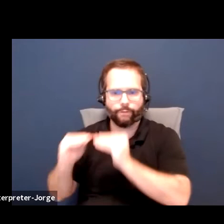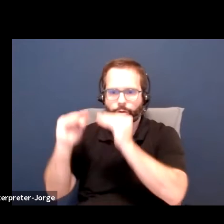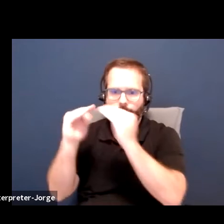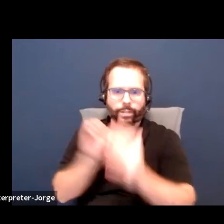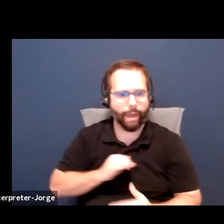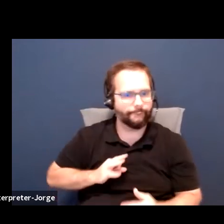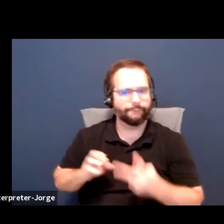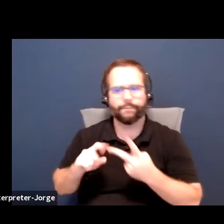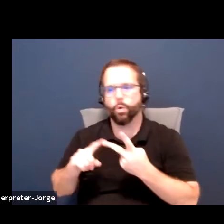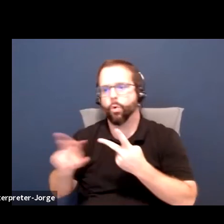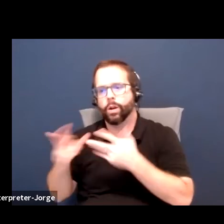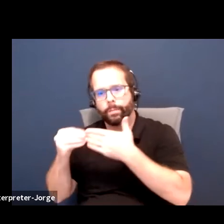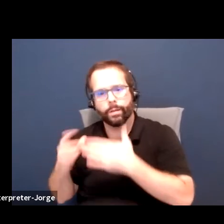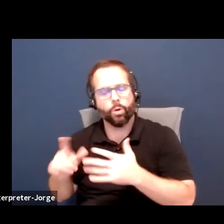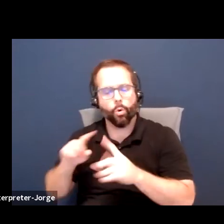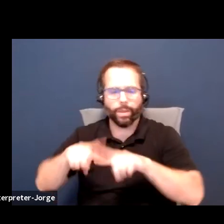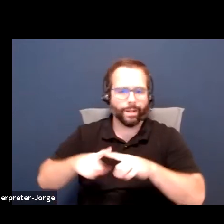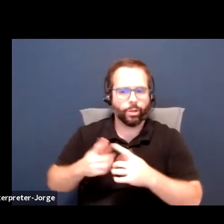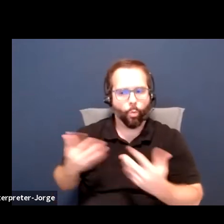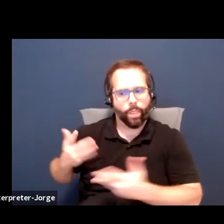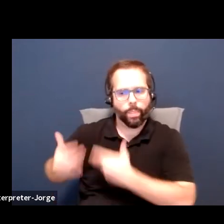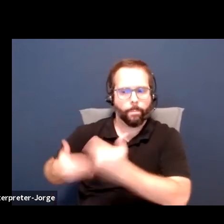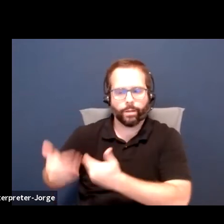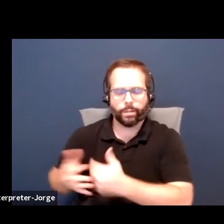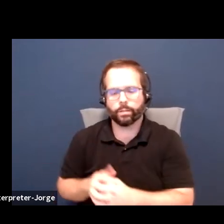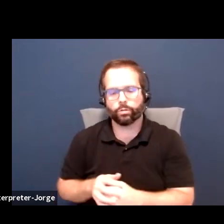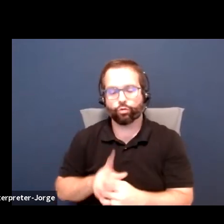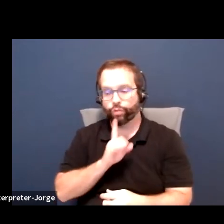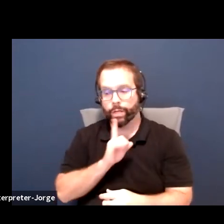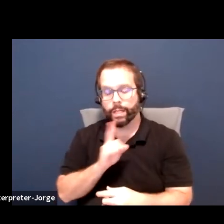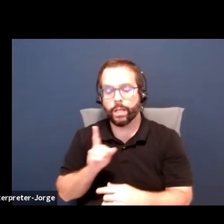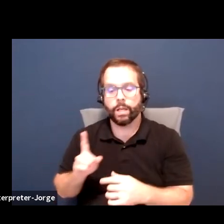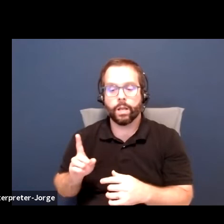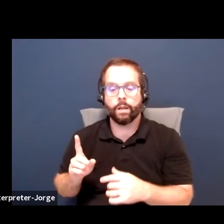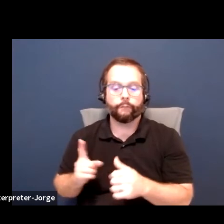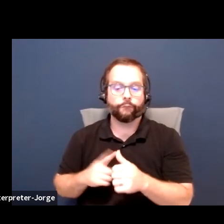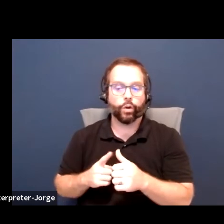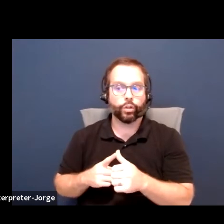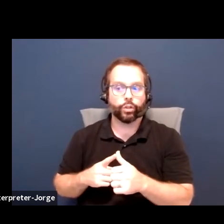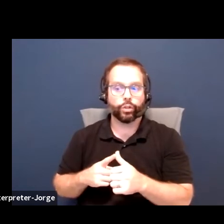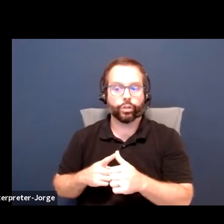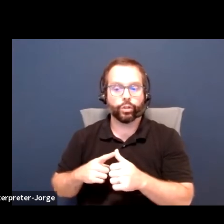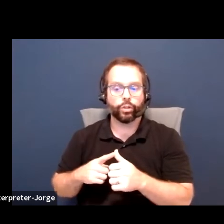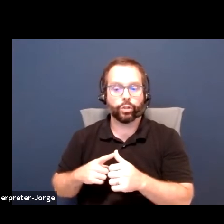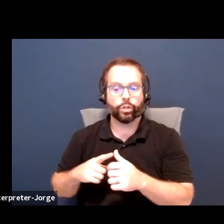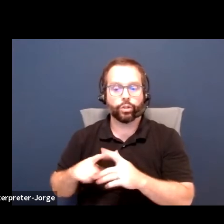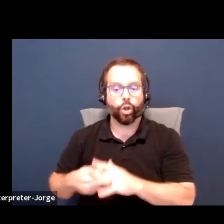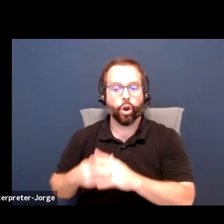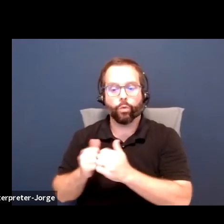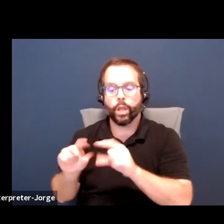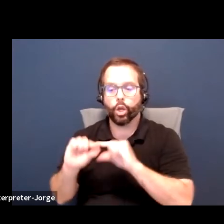And we basically get, it's a group process initially to fill out a form,